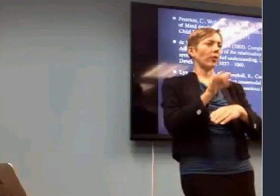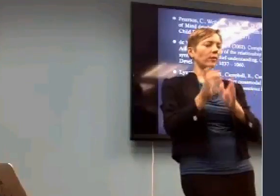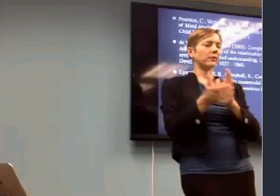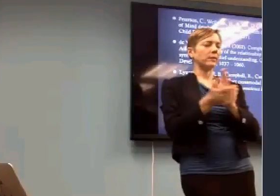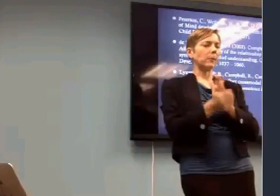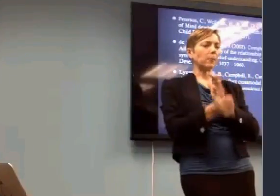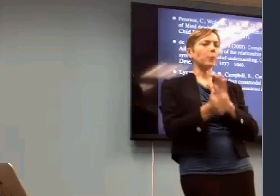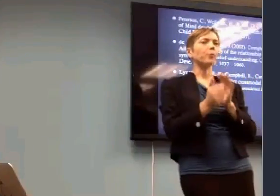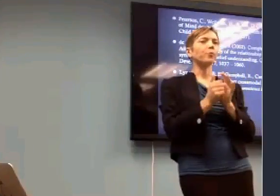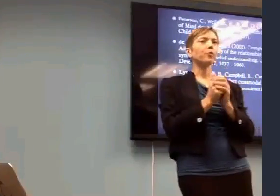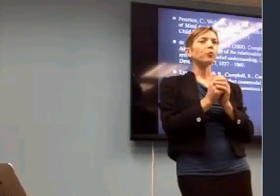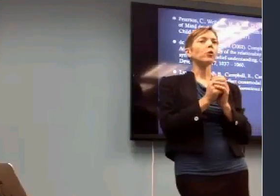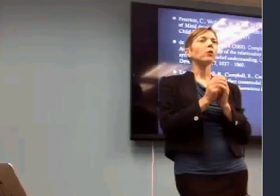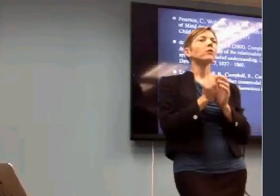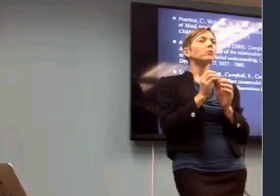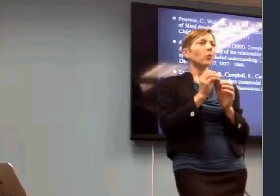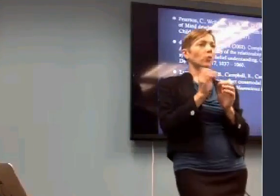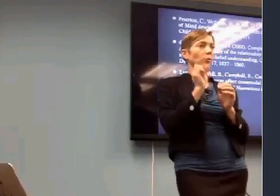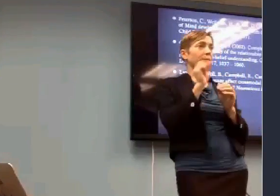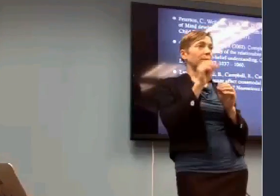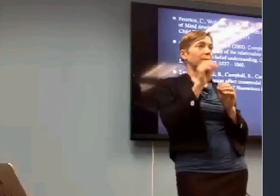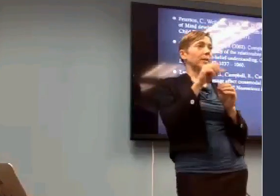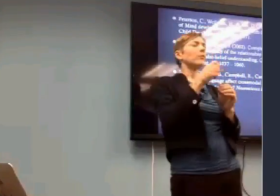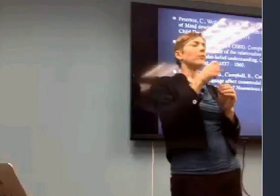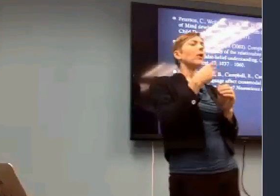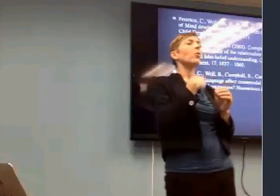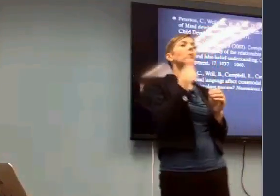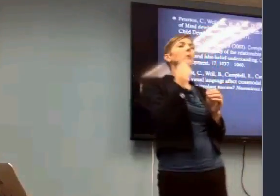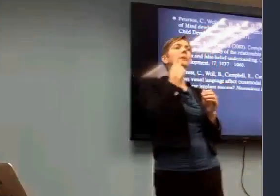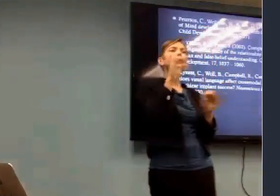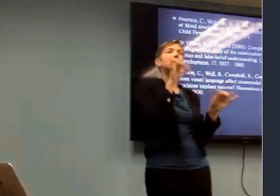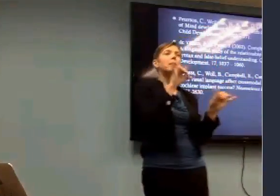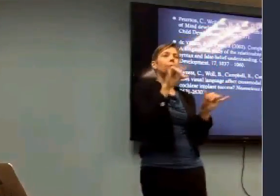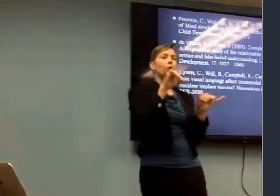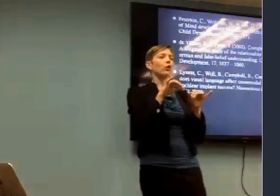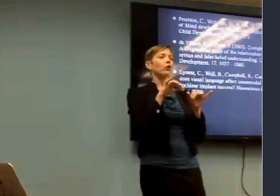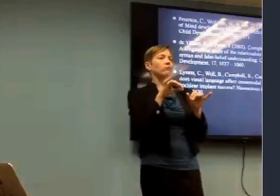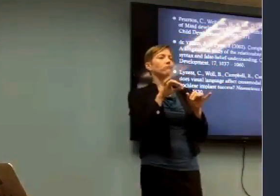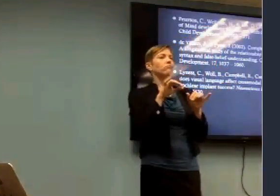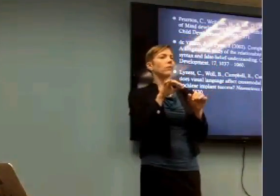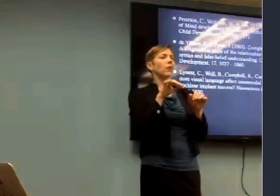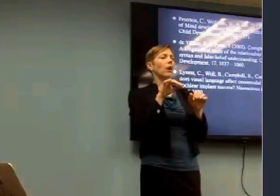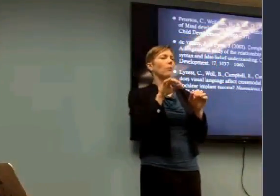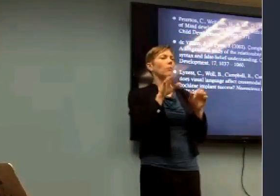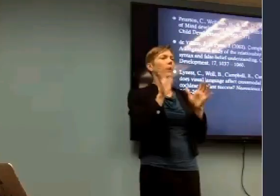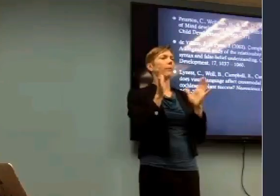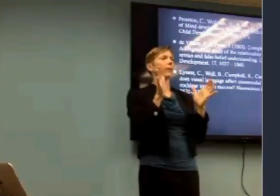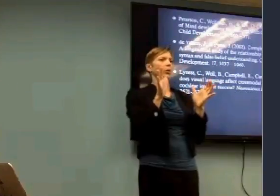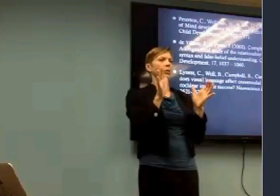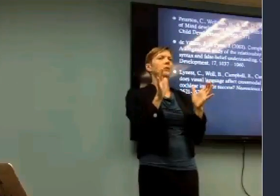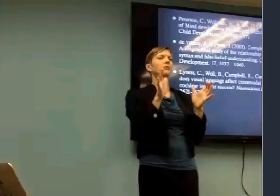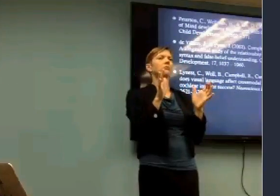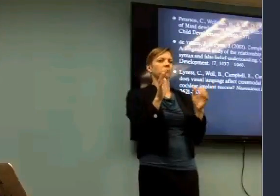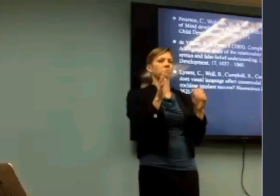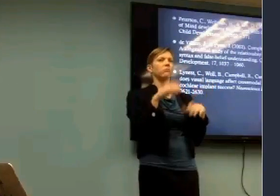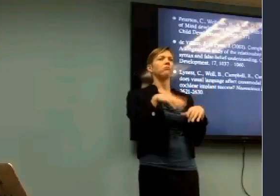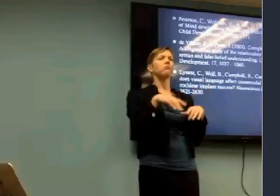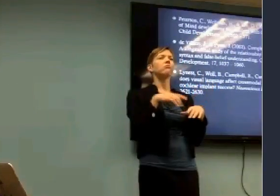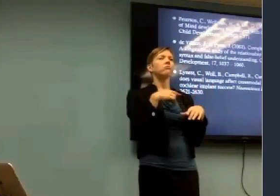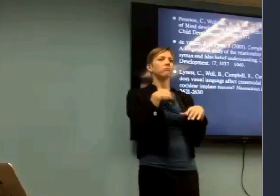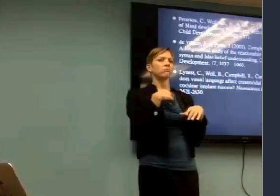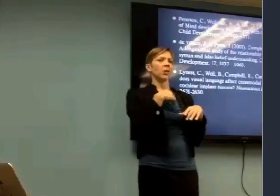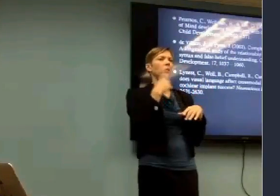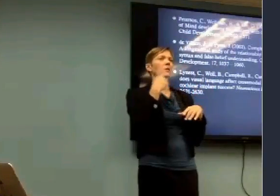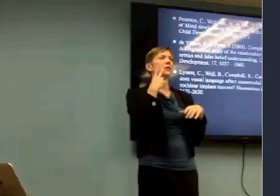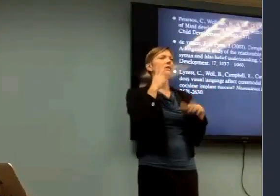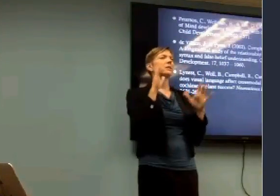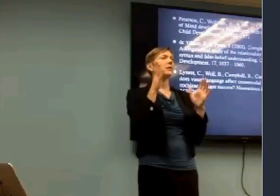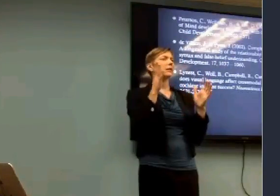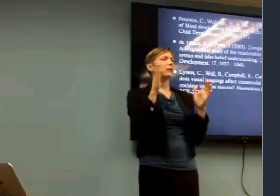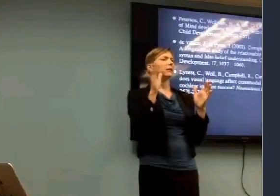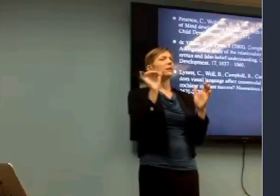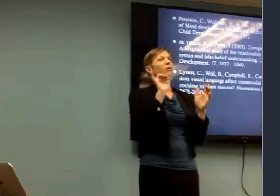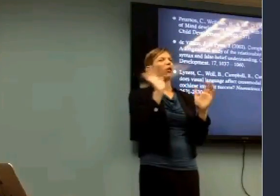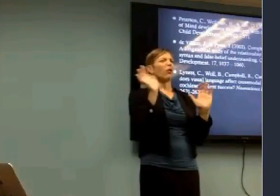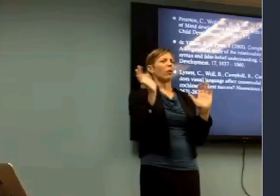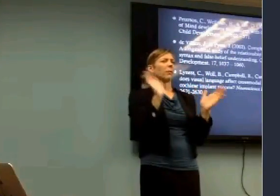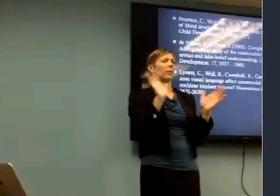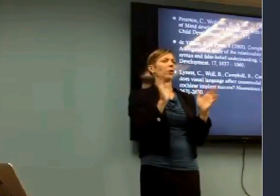is important to the development of these mental retention skills. And it might enhance this ability.